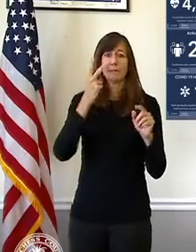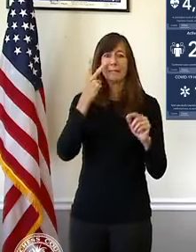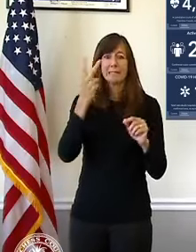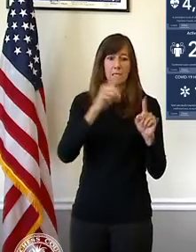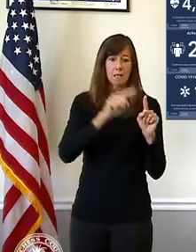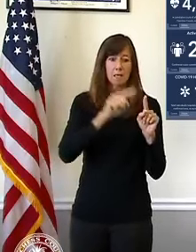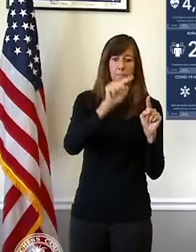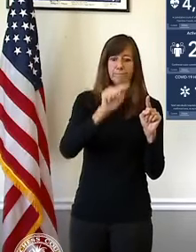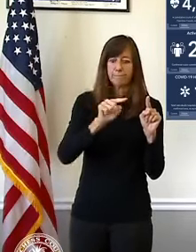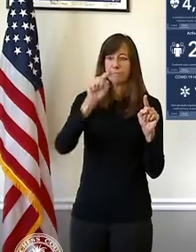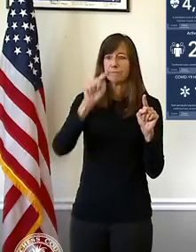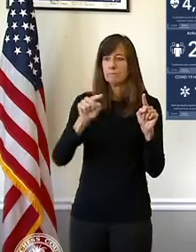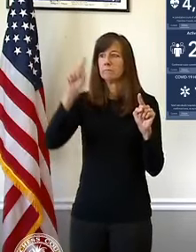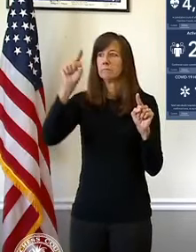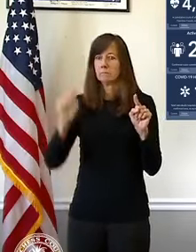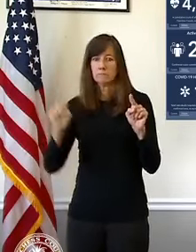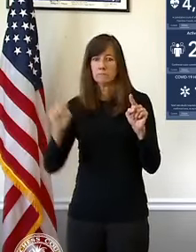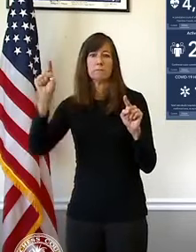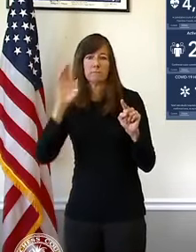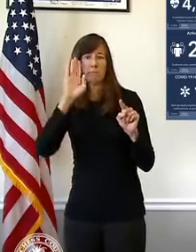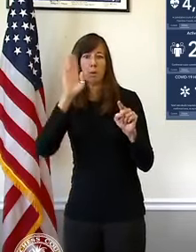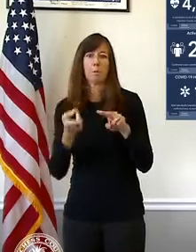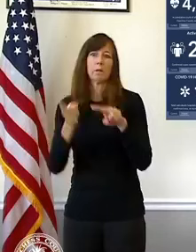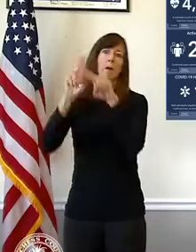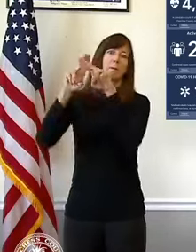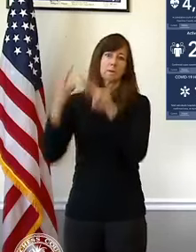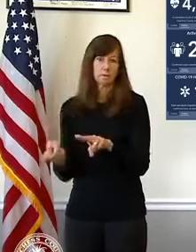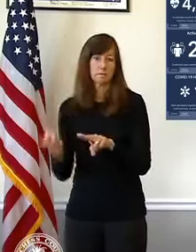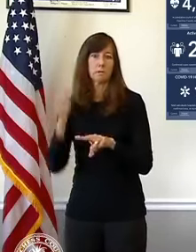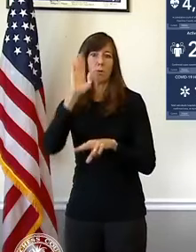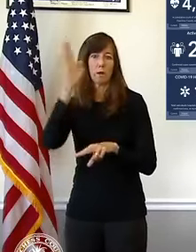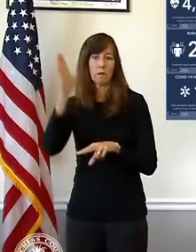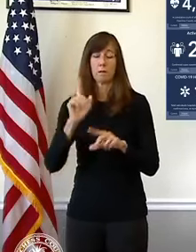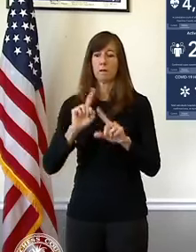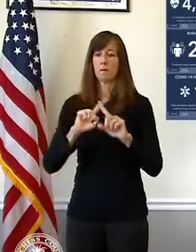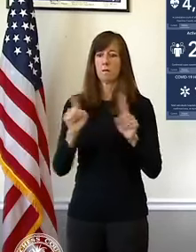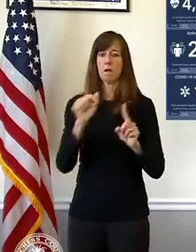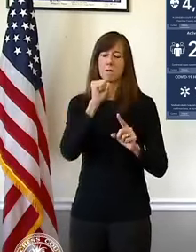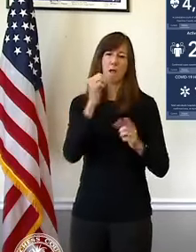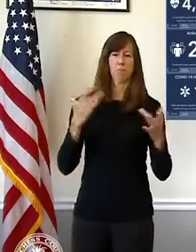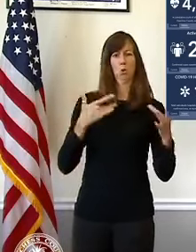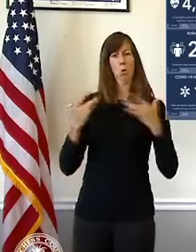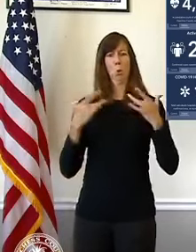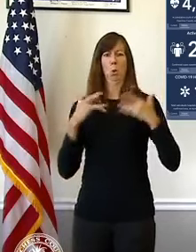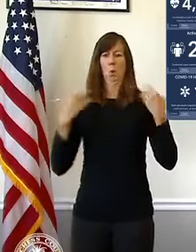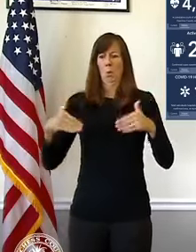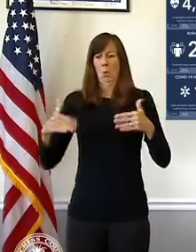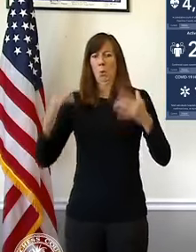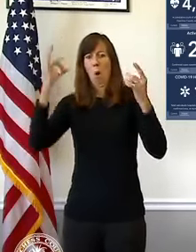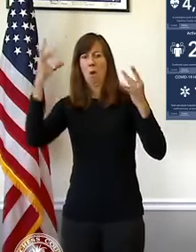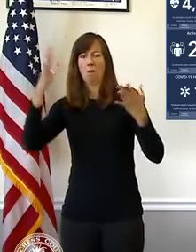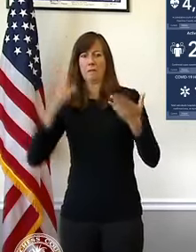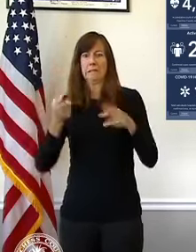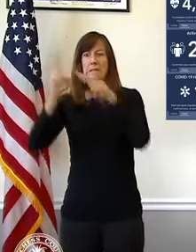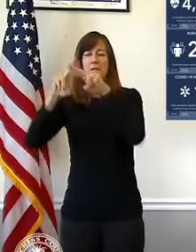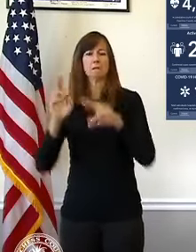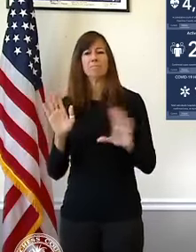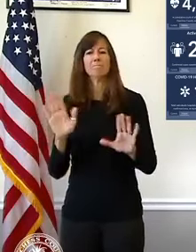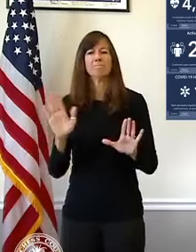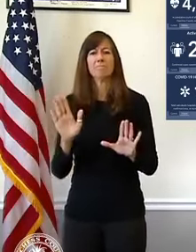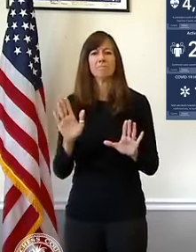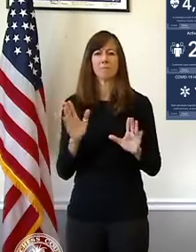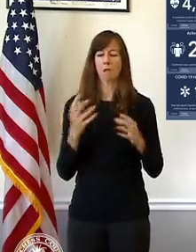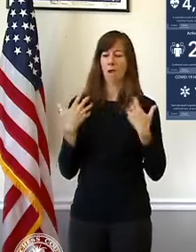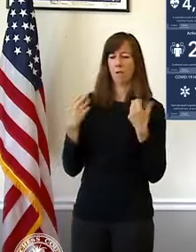not yet concern the public health officials locally. We will monitor. It is not alarming, but we do want to be